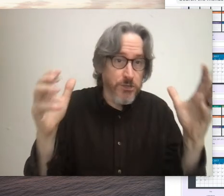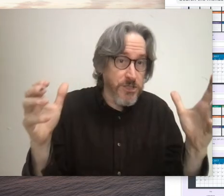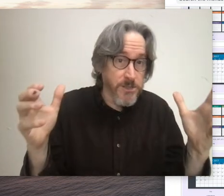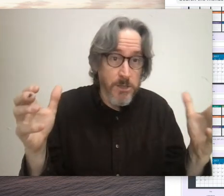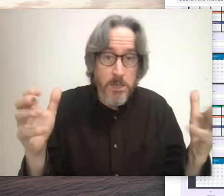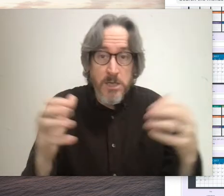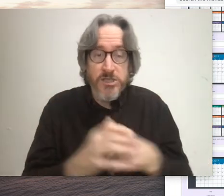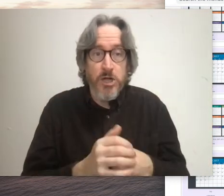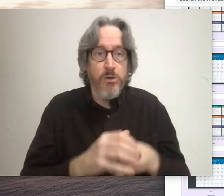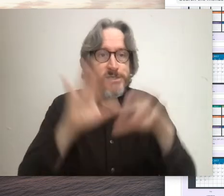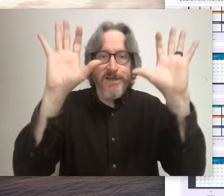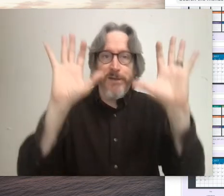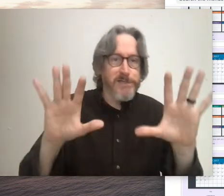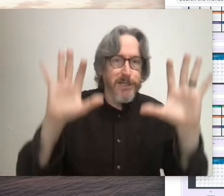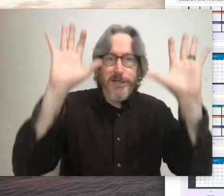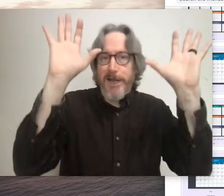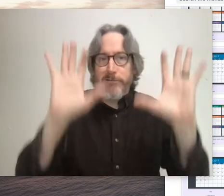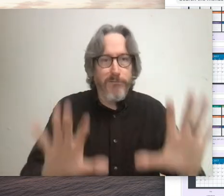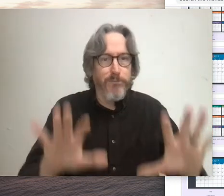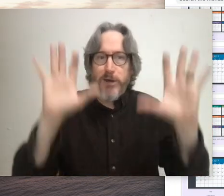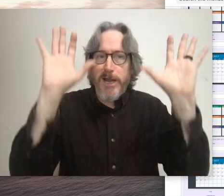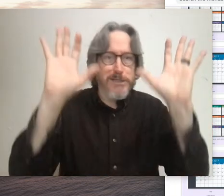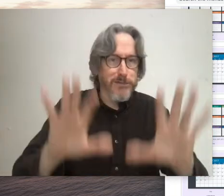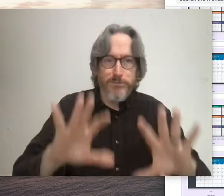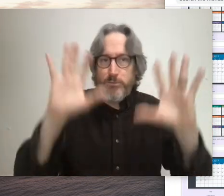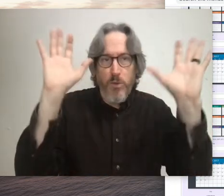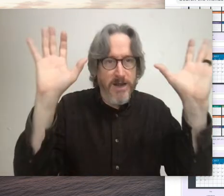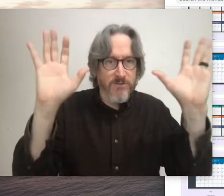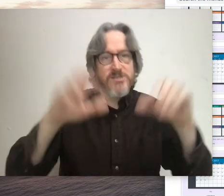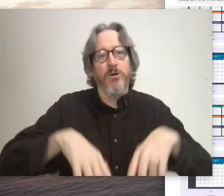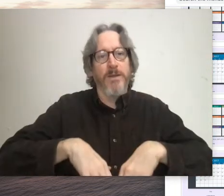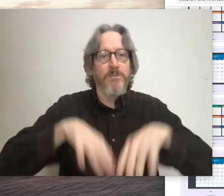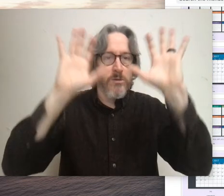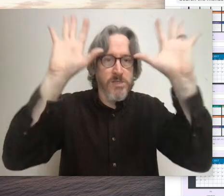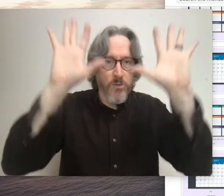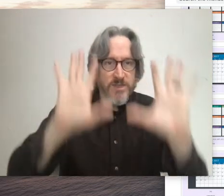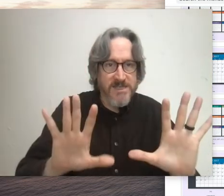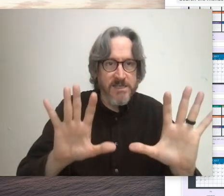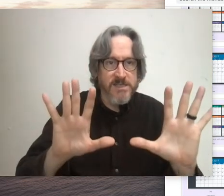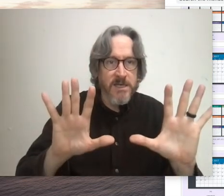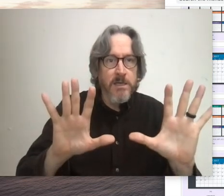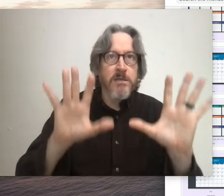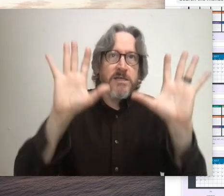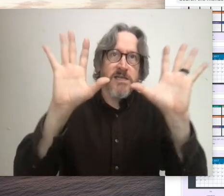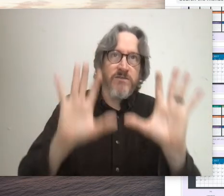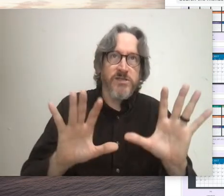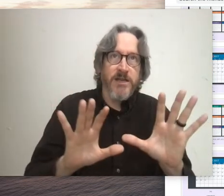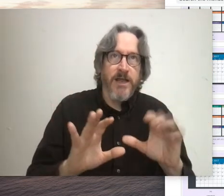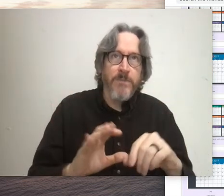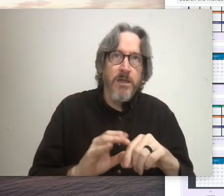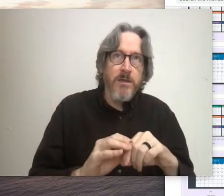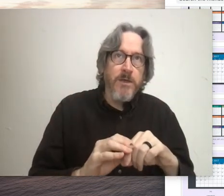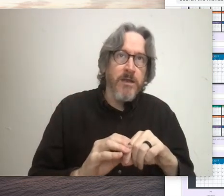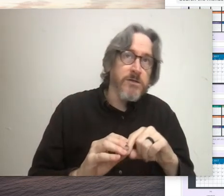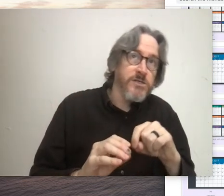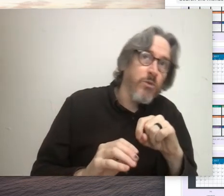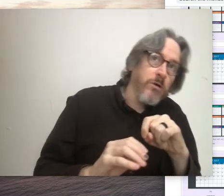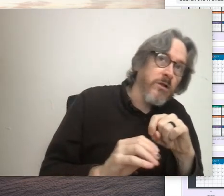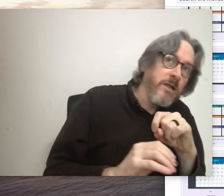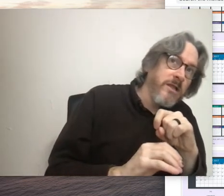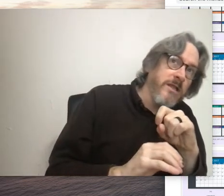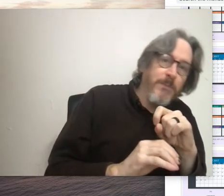mostly churches. So Sunday was the day of praise and whatever. So this is the sign for Sunday. And